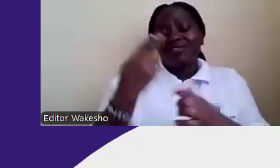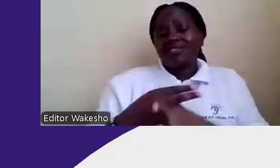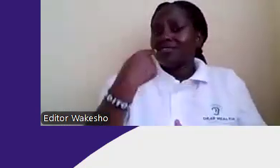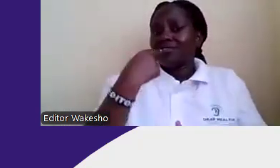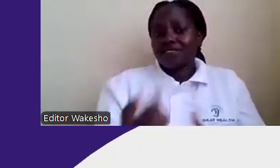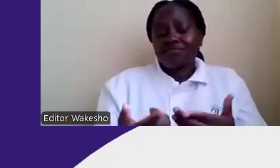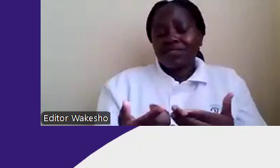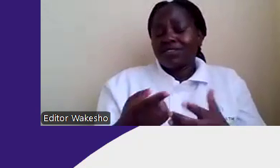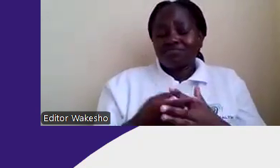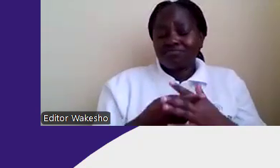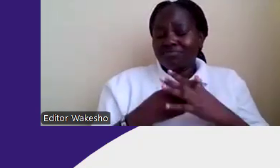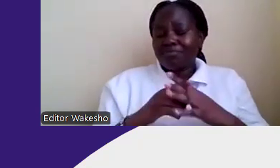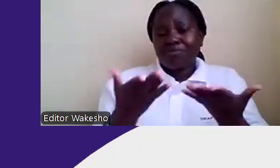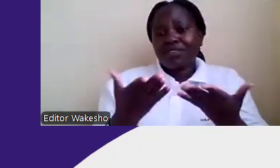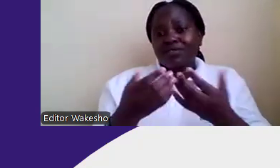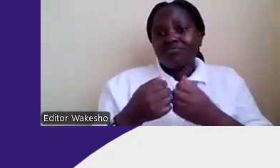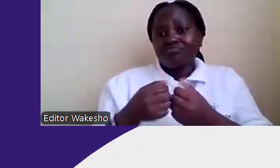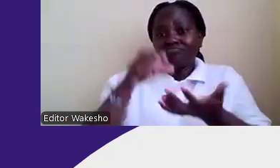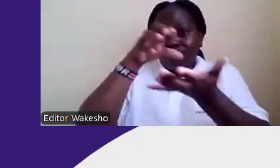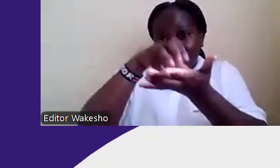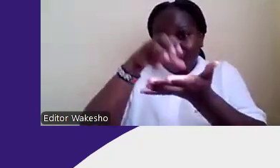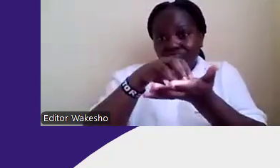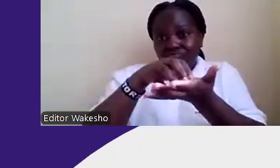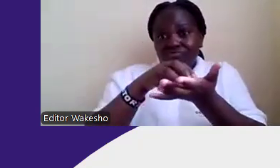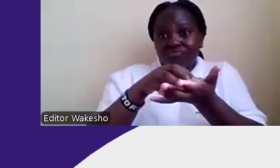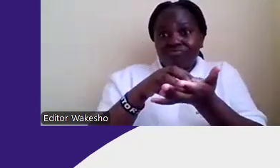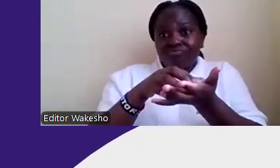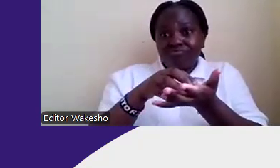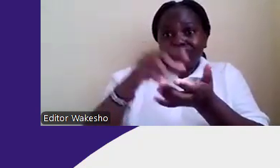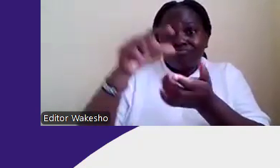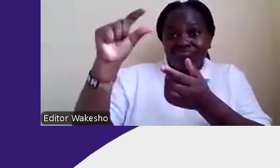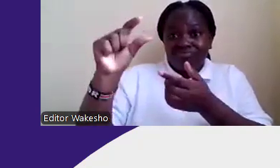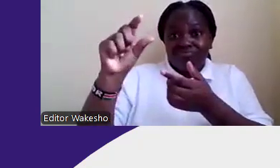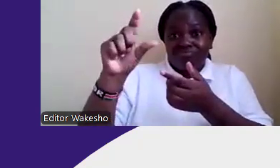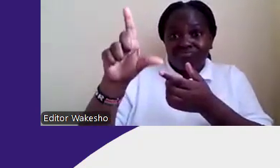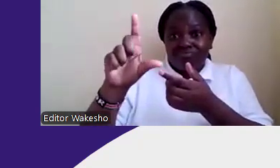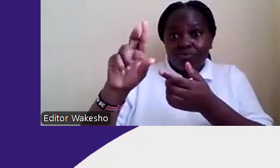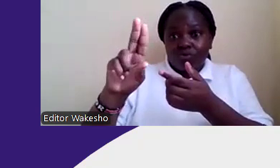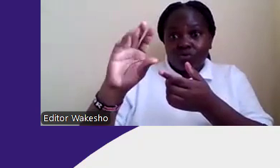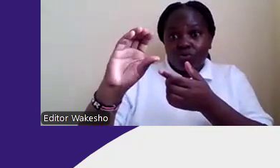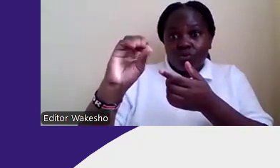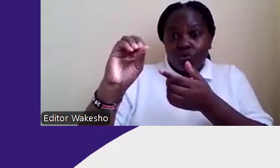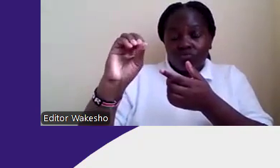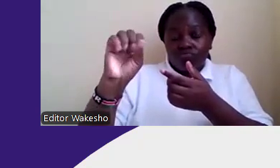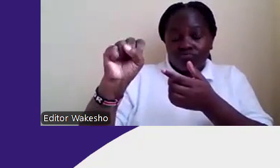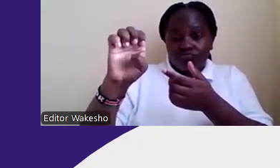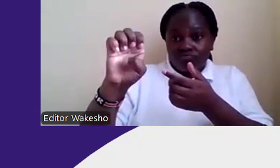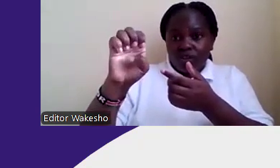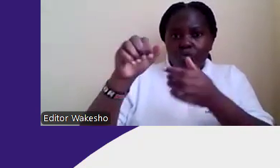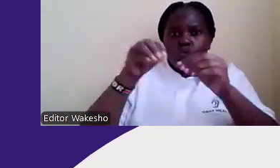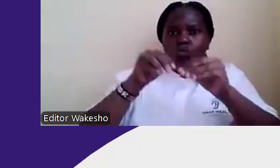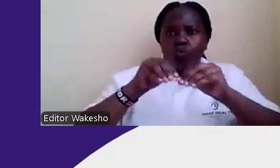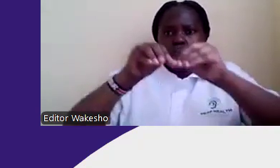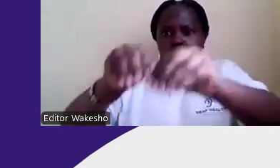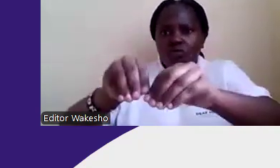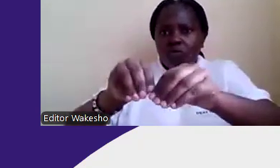caused by a situation whereby the glucose is not being transported correctly into the cells. So